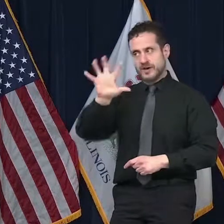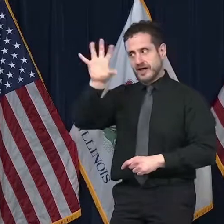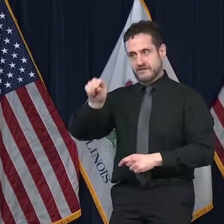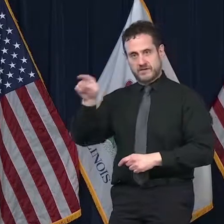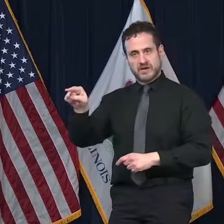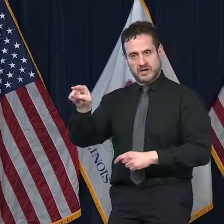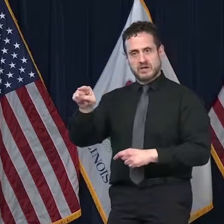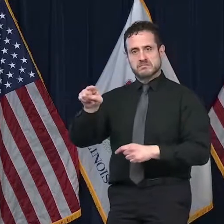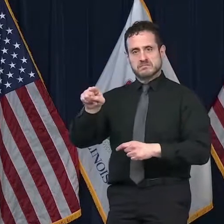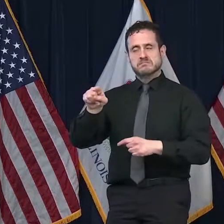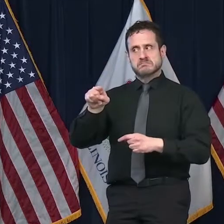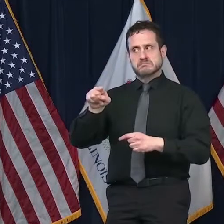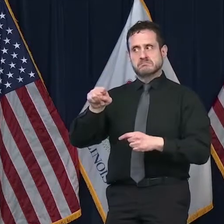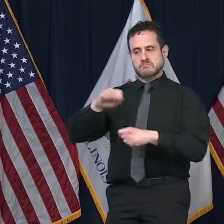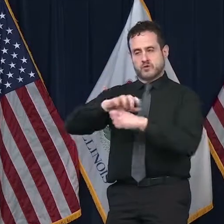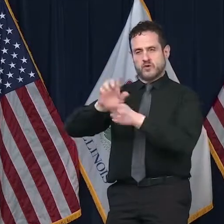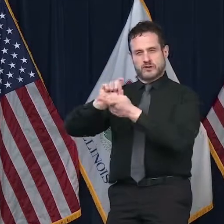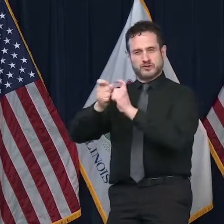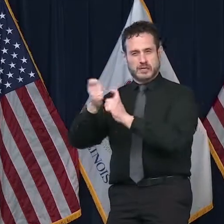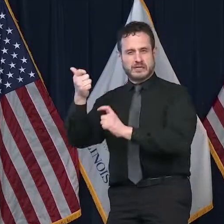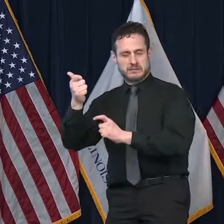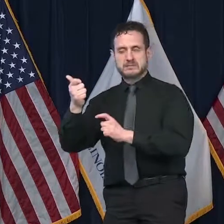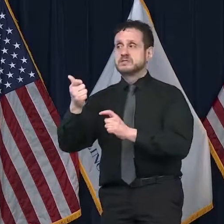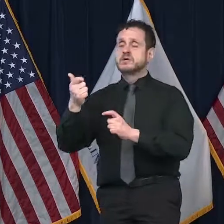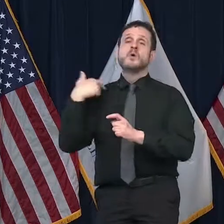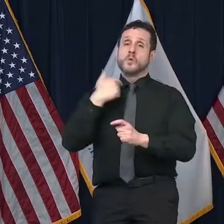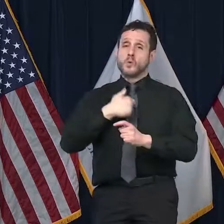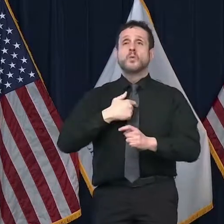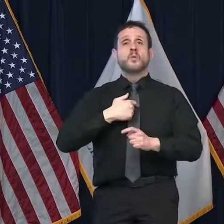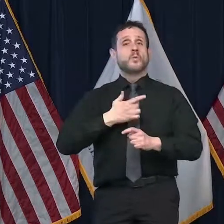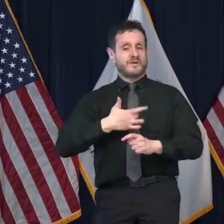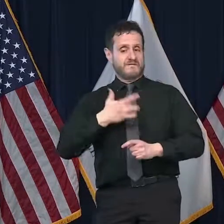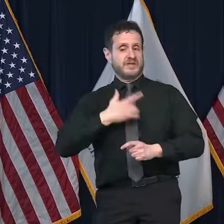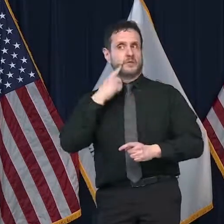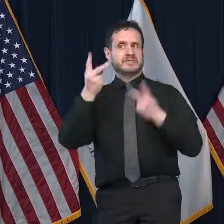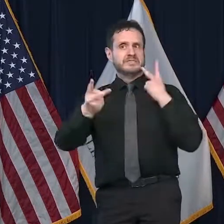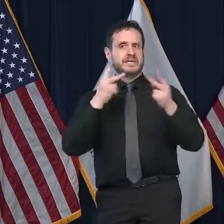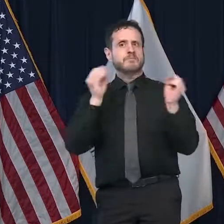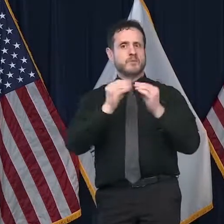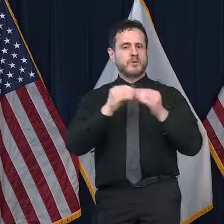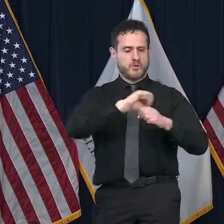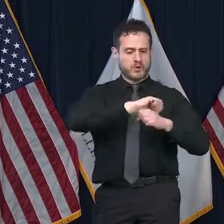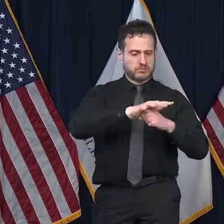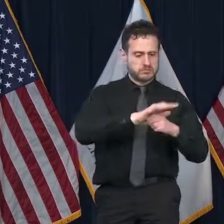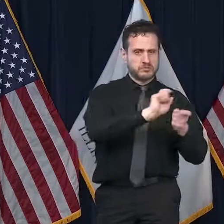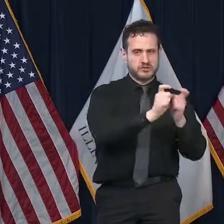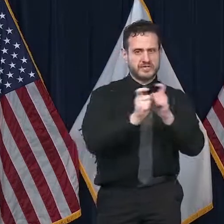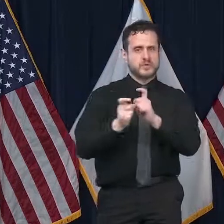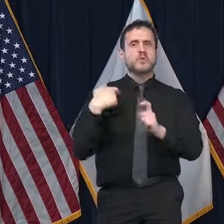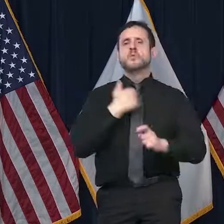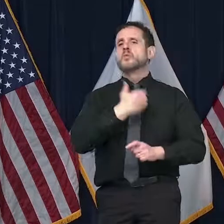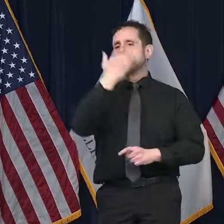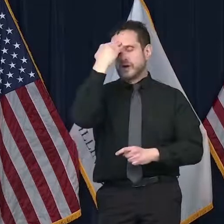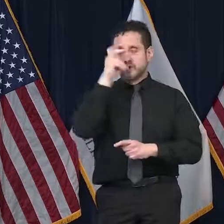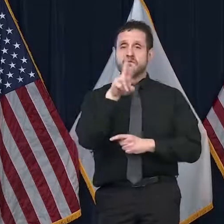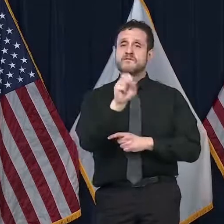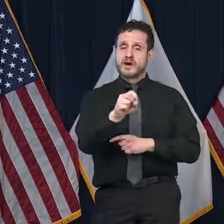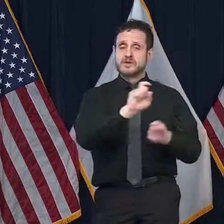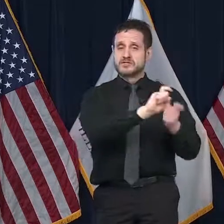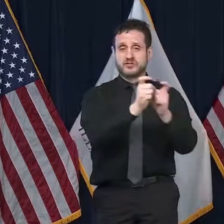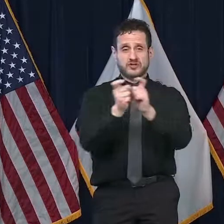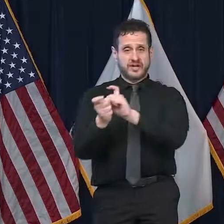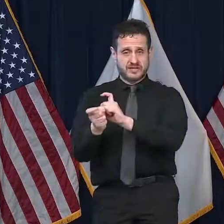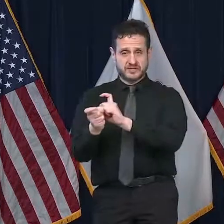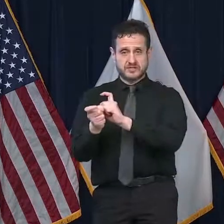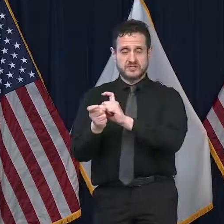those variants identified will continue to increase. We know that viruses constantly change, and new variants